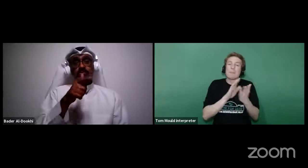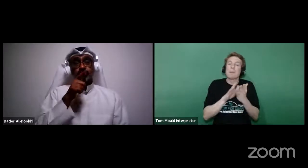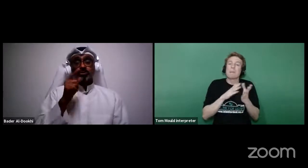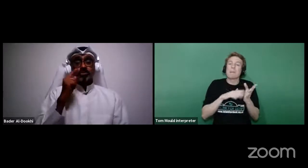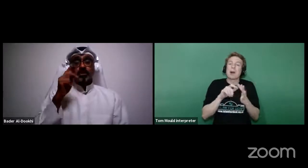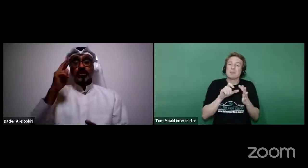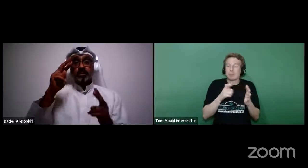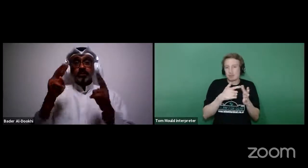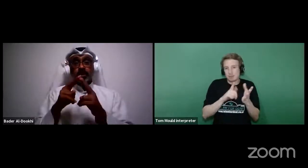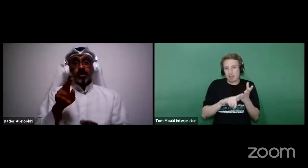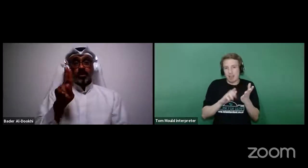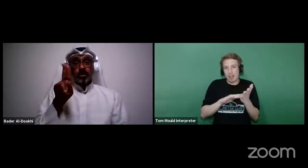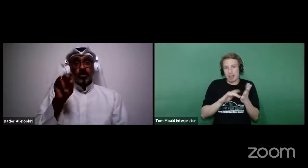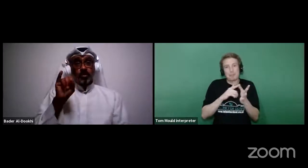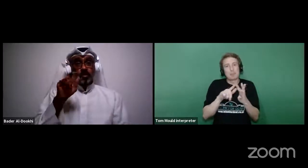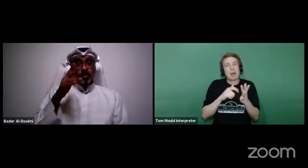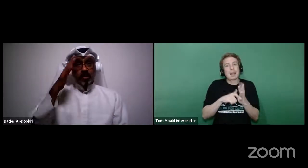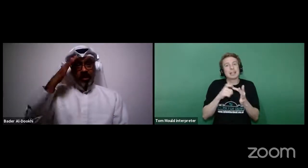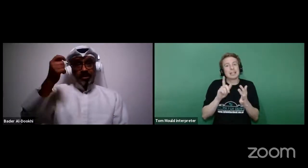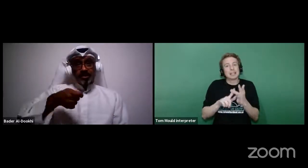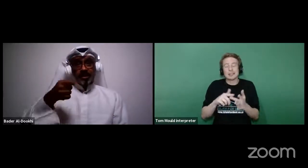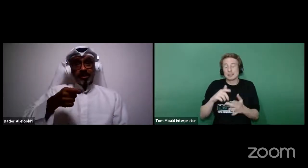tomorrow, inshallah. Assalamu alaikum.